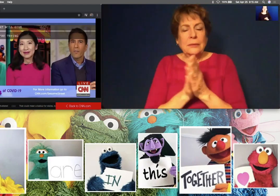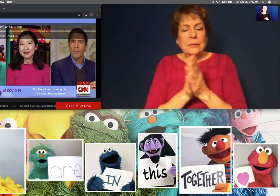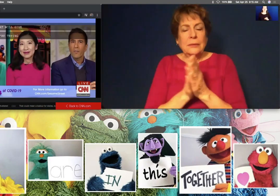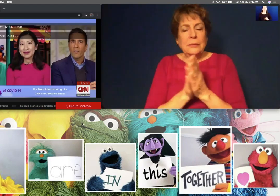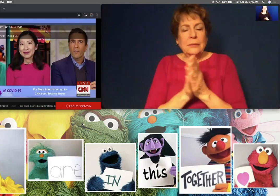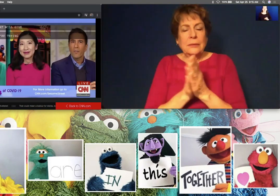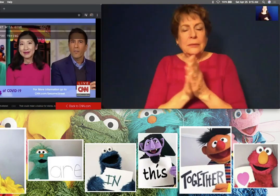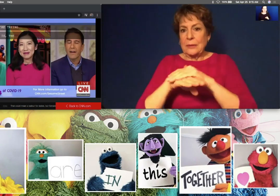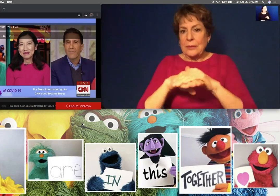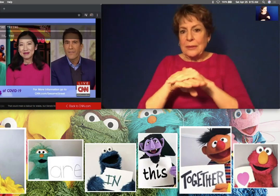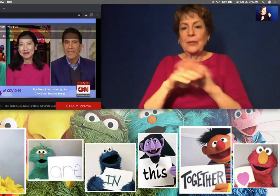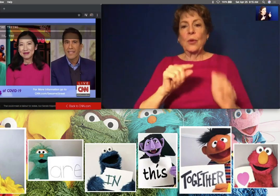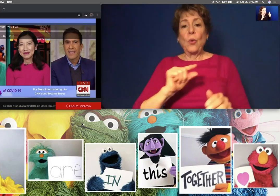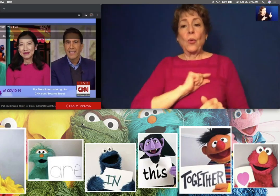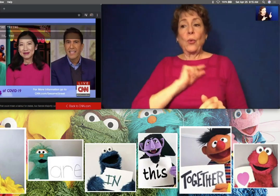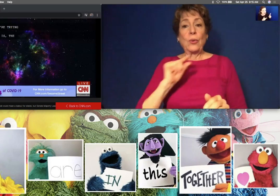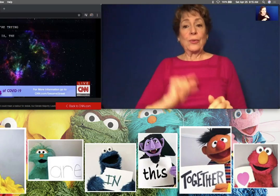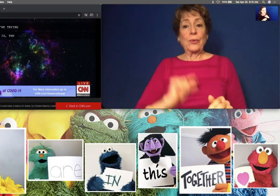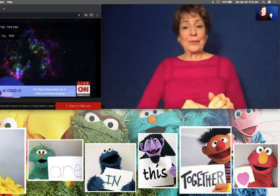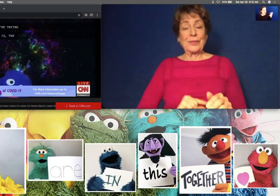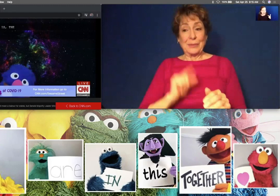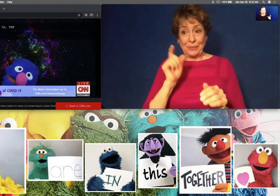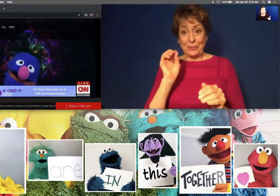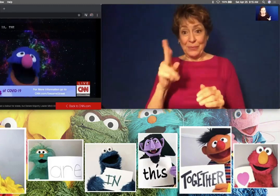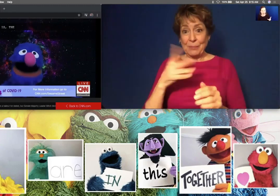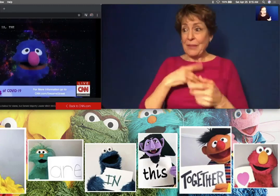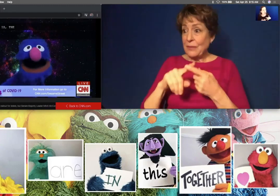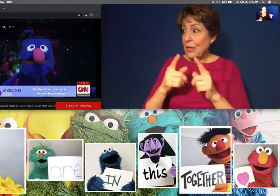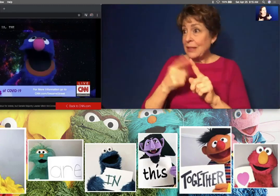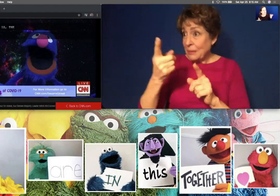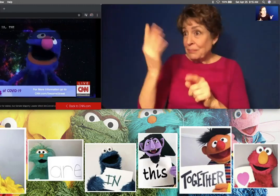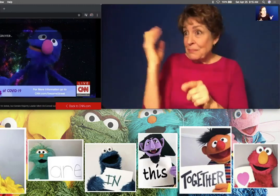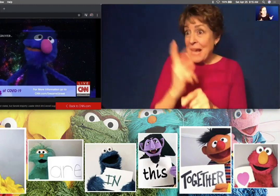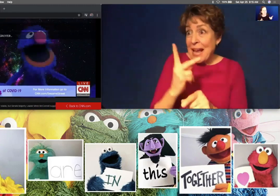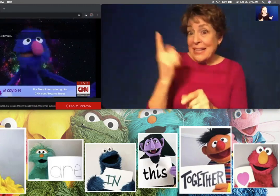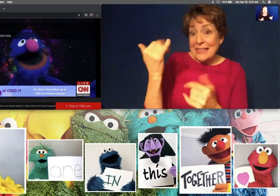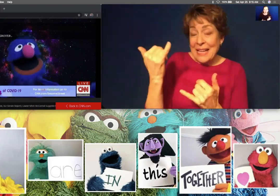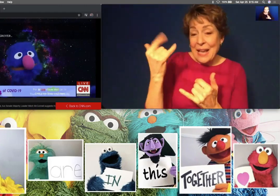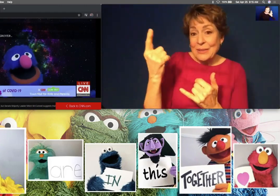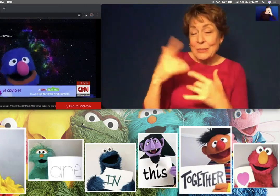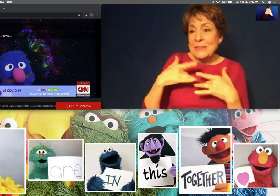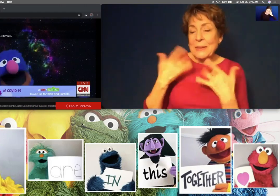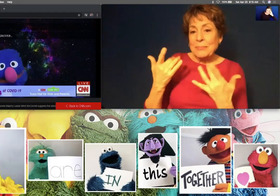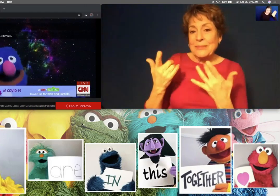Let's check in with Grover. Grover, how you doing? You're back? What are you up to up there?